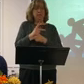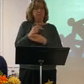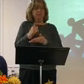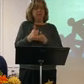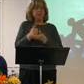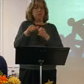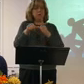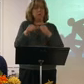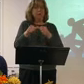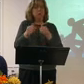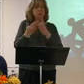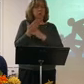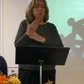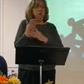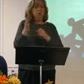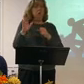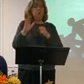pandemic.